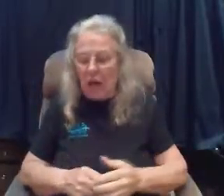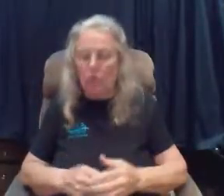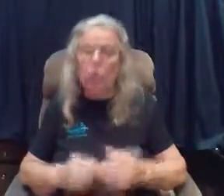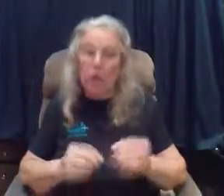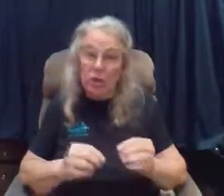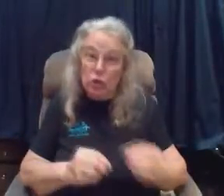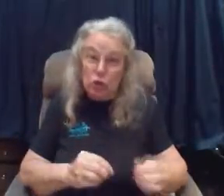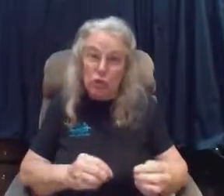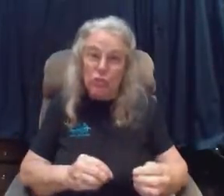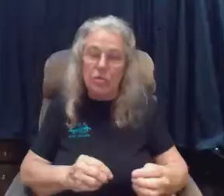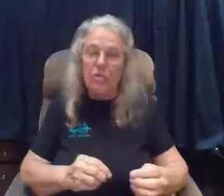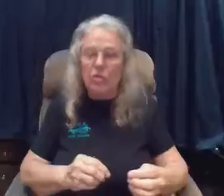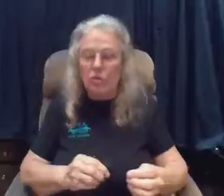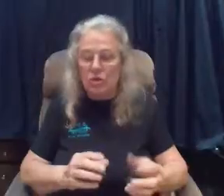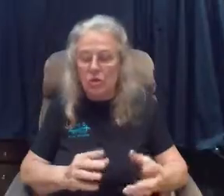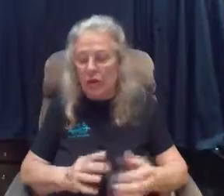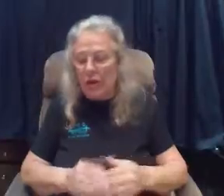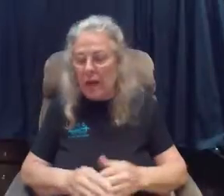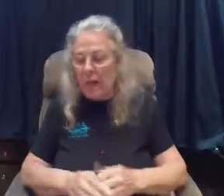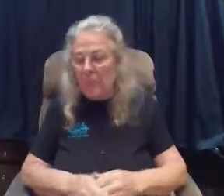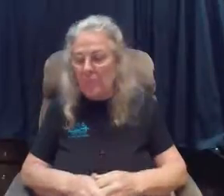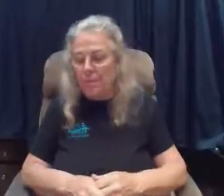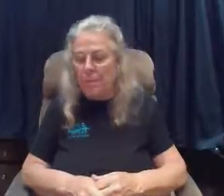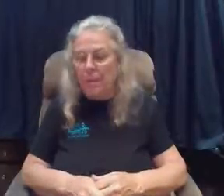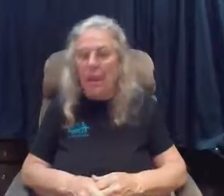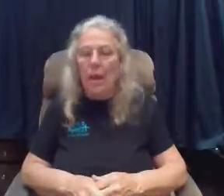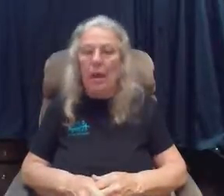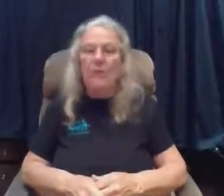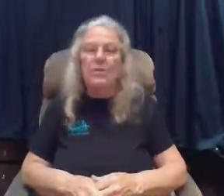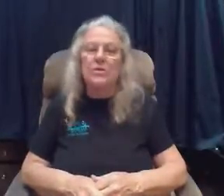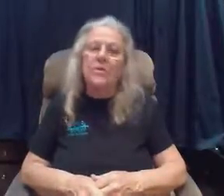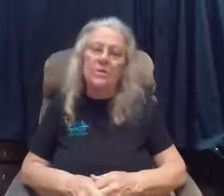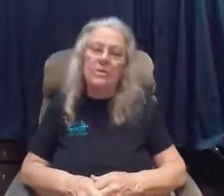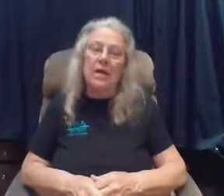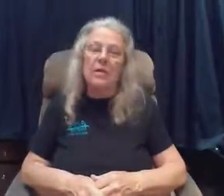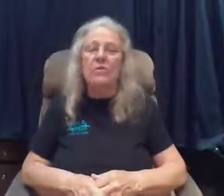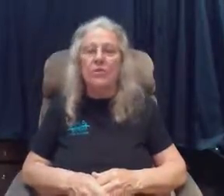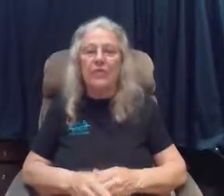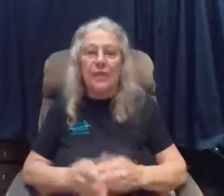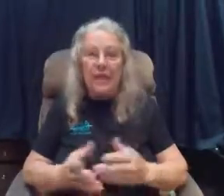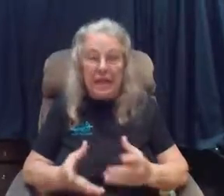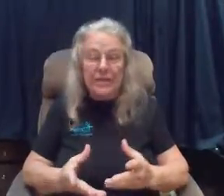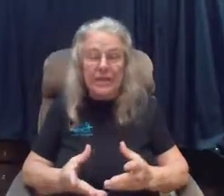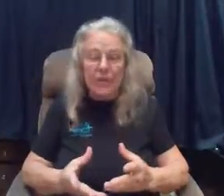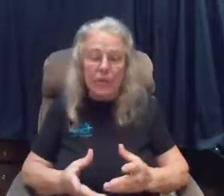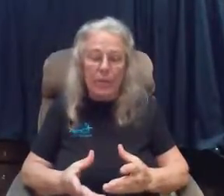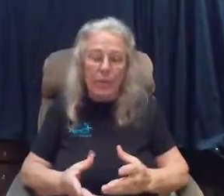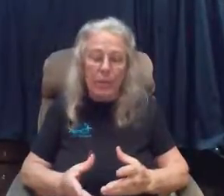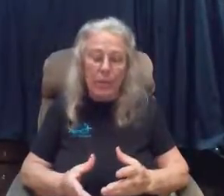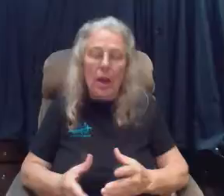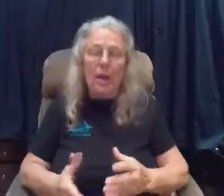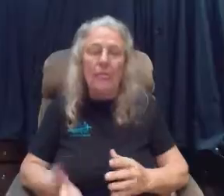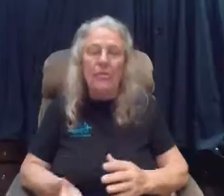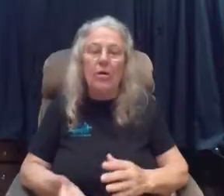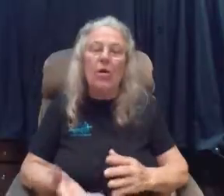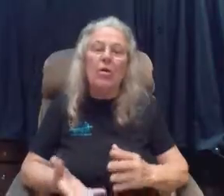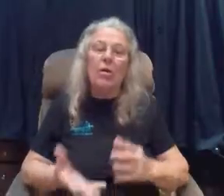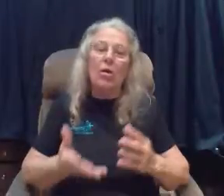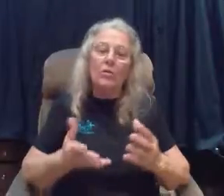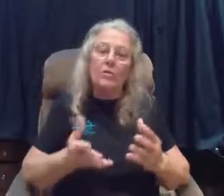you might choose if you're just starting out. There are some signs that are very easy to remember, but there are also